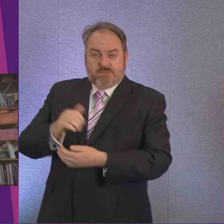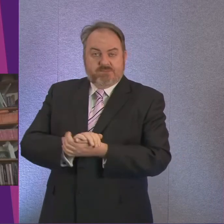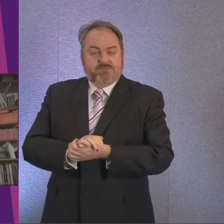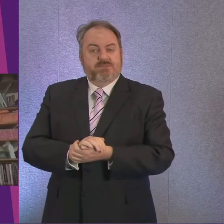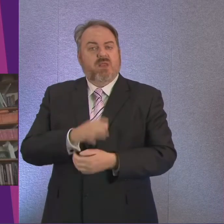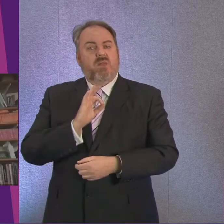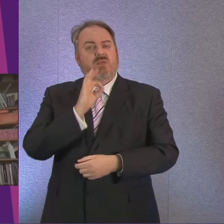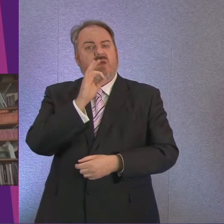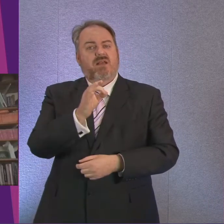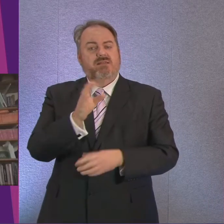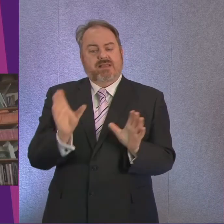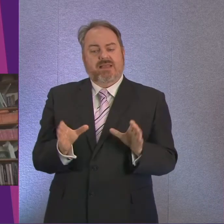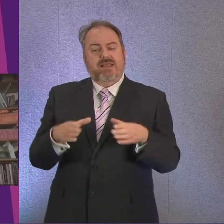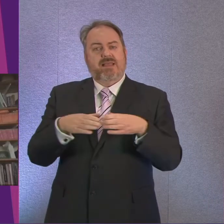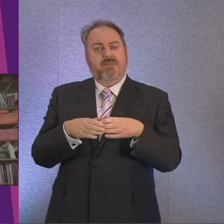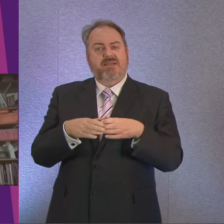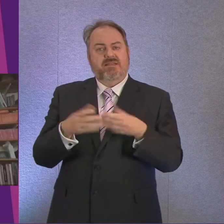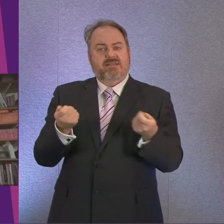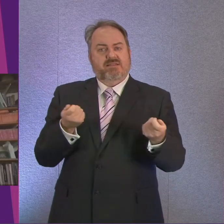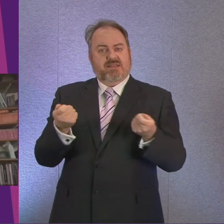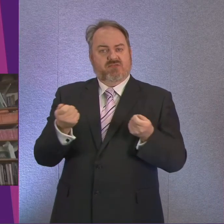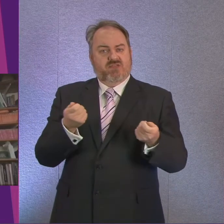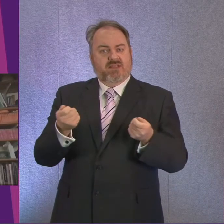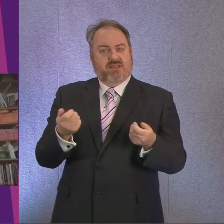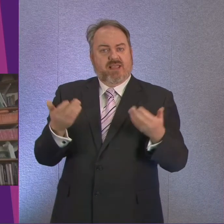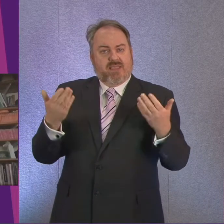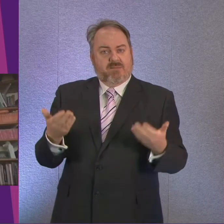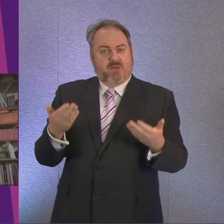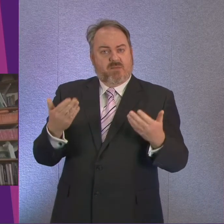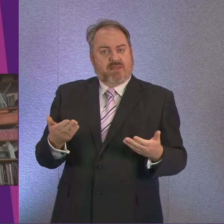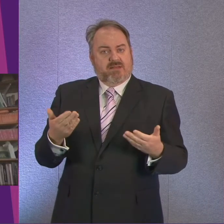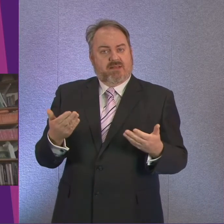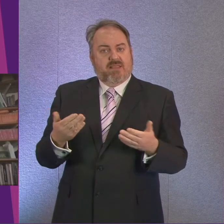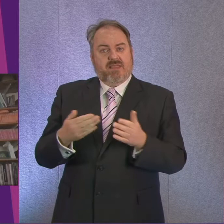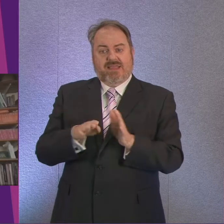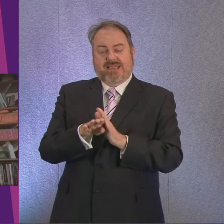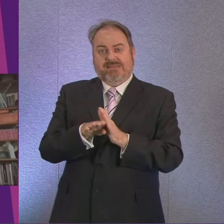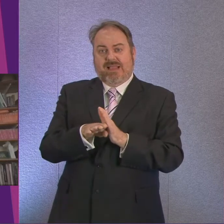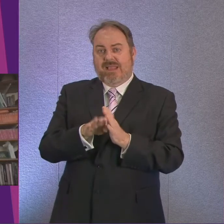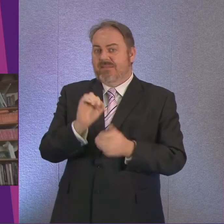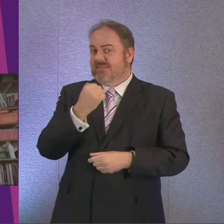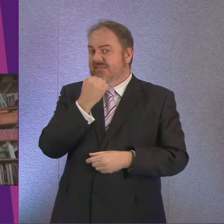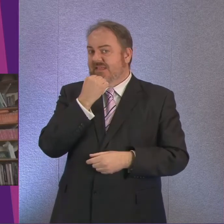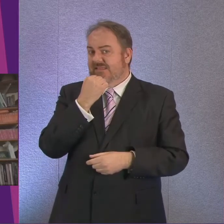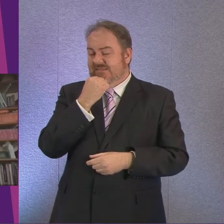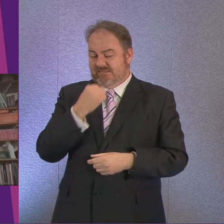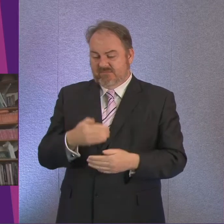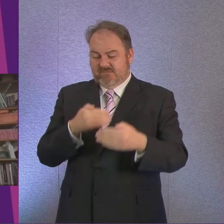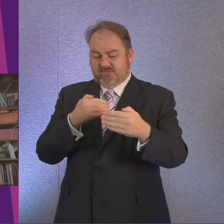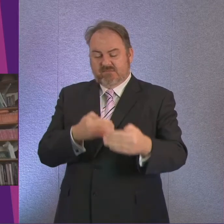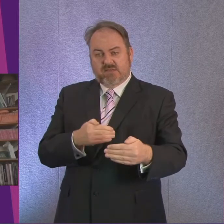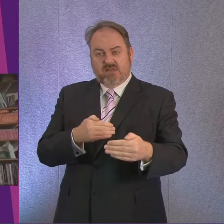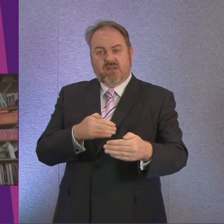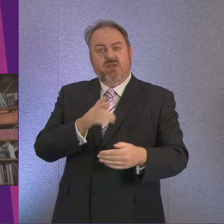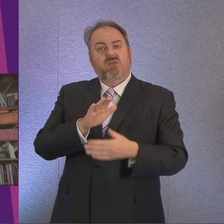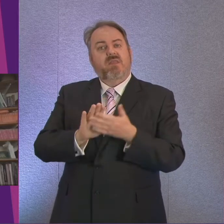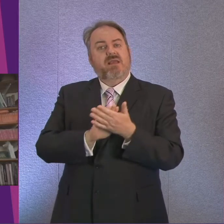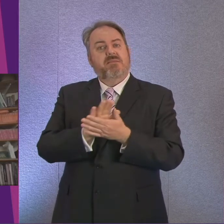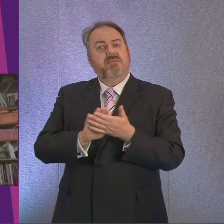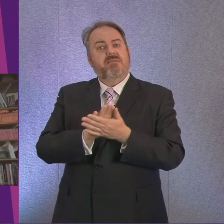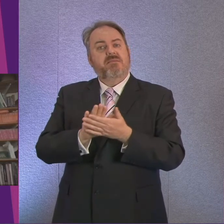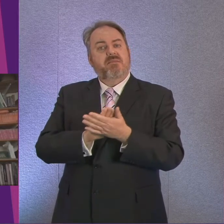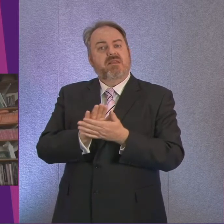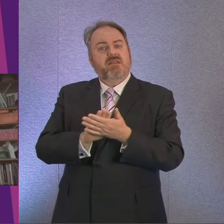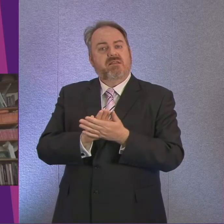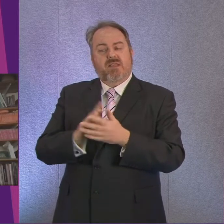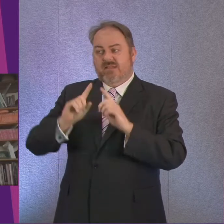Cabinet Secretary. In relationship to the current exam diet, will pupils be informed of the grade their teacher proposed awarding them,